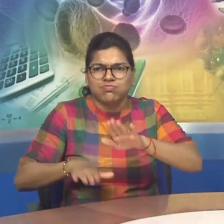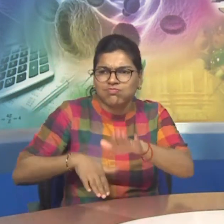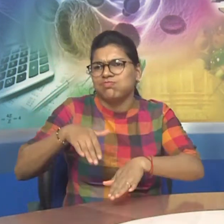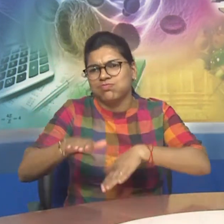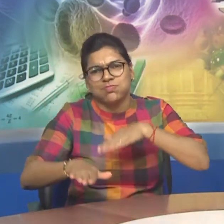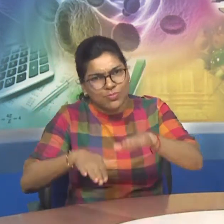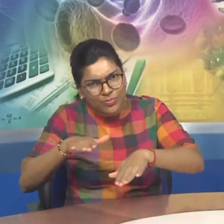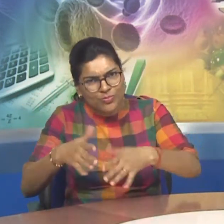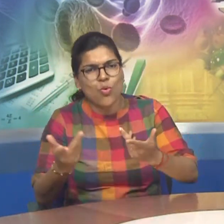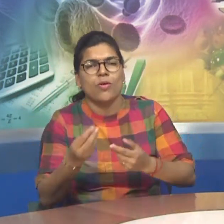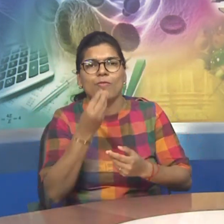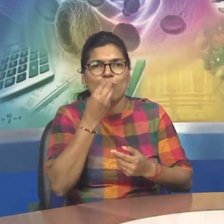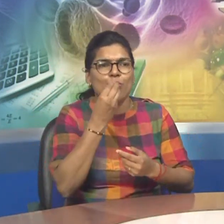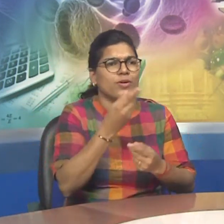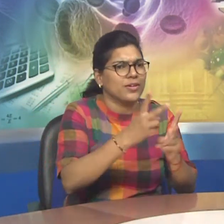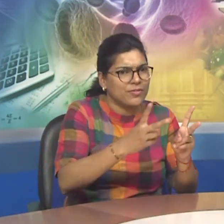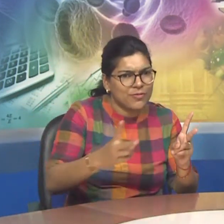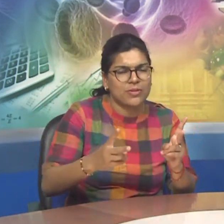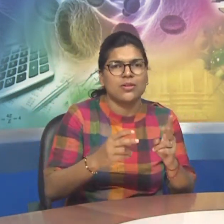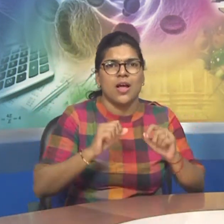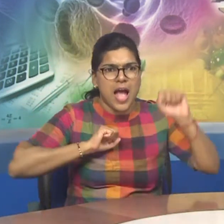think positive.